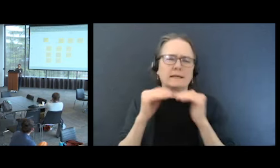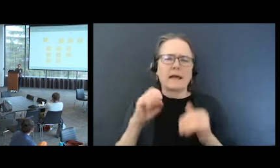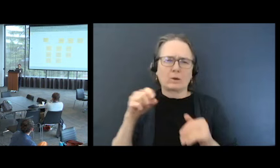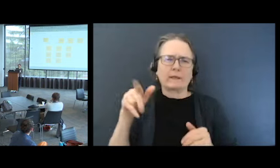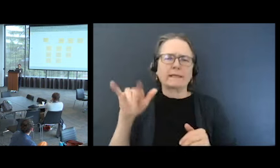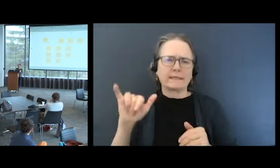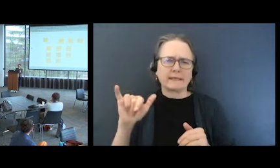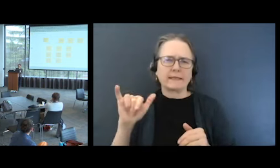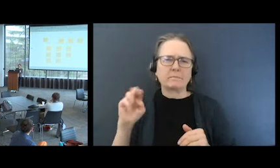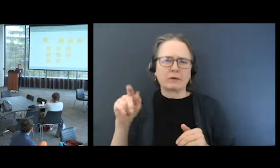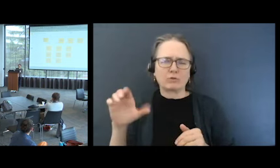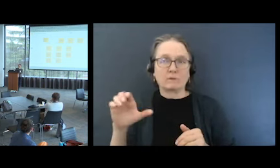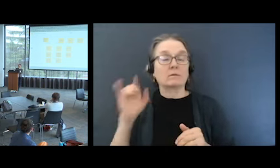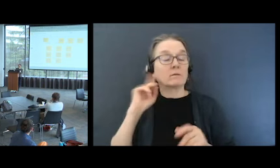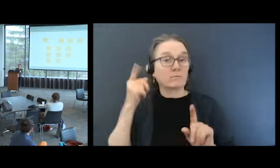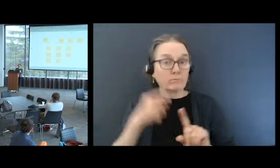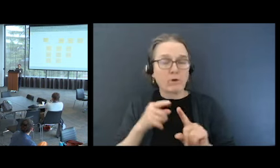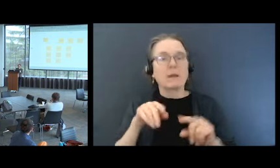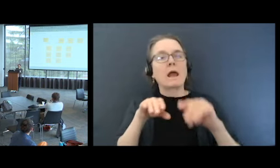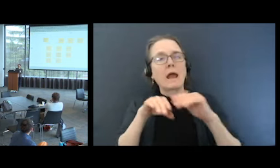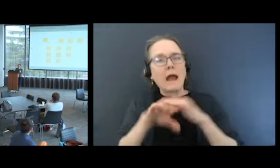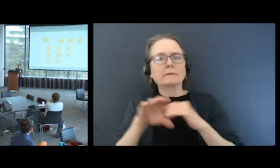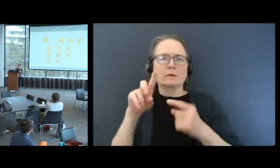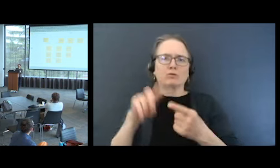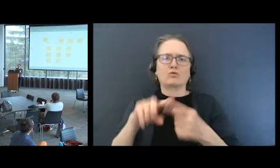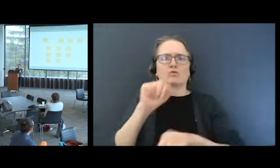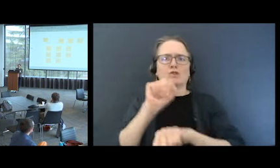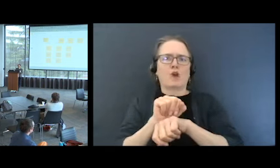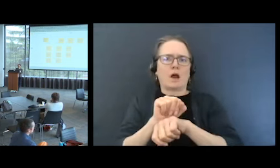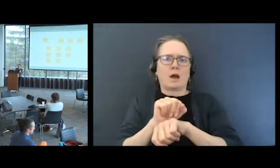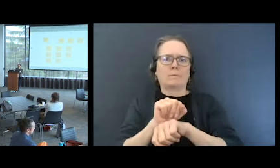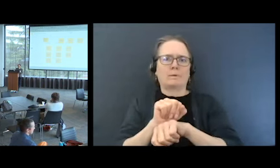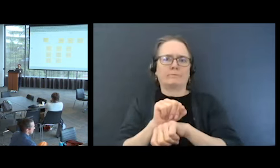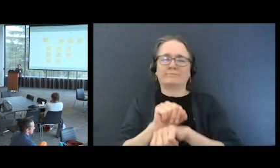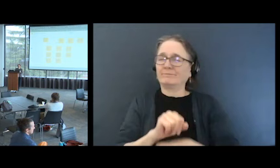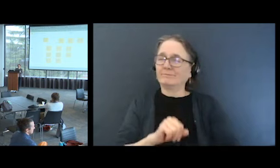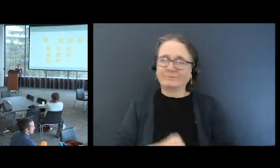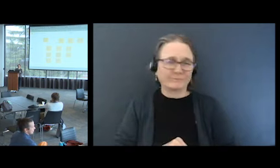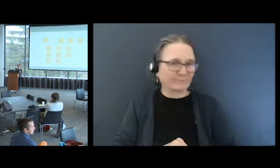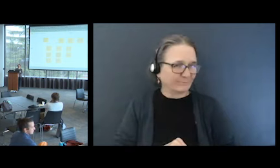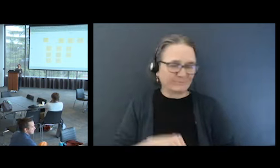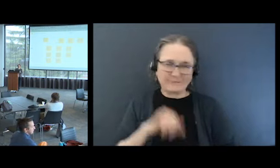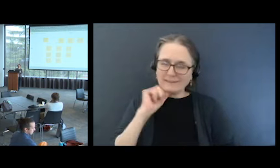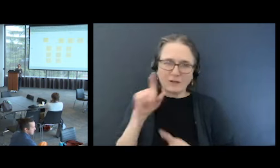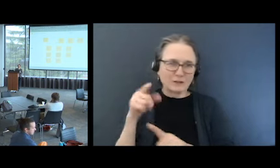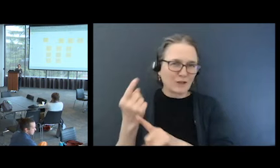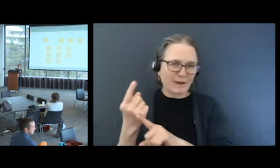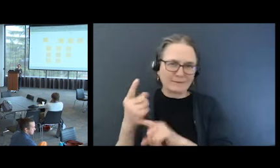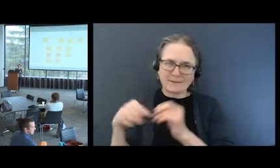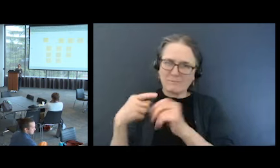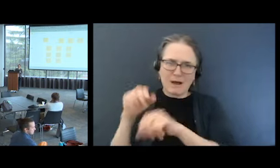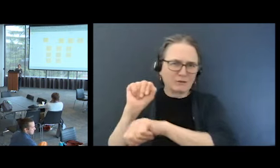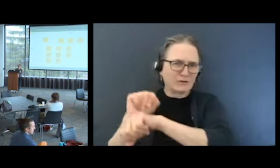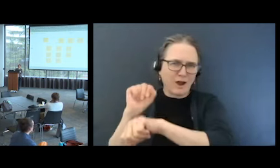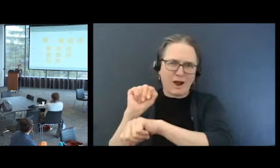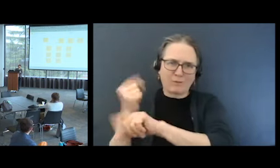improving access to jobs, and it's not just jobs. It's being able to see your friends, being able to see your support network, being